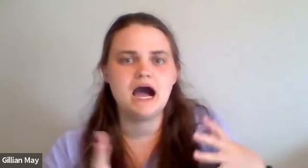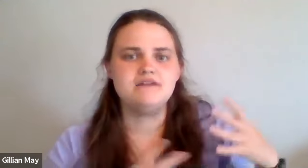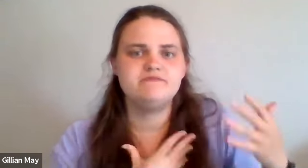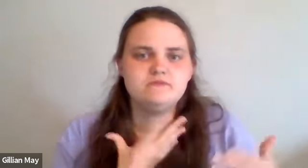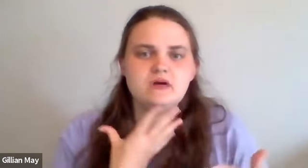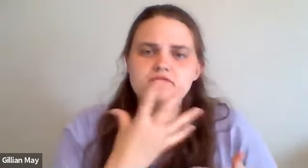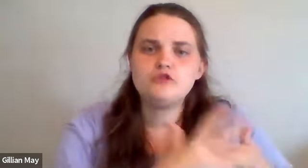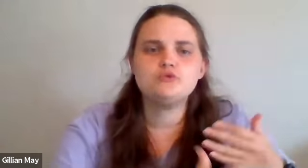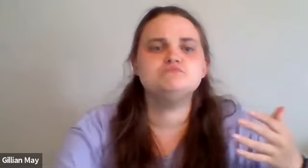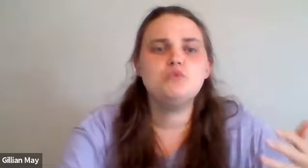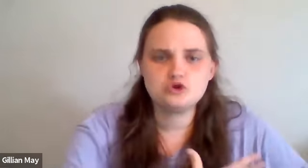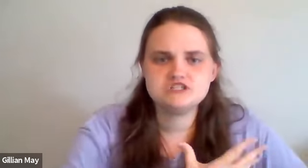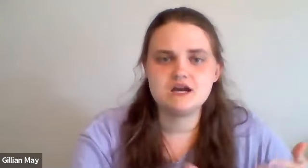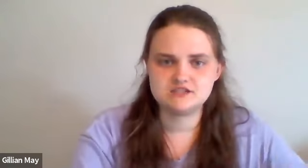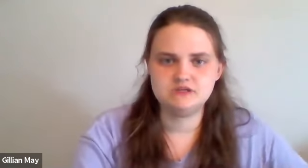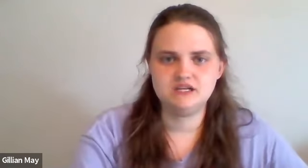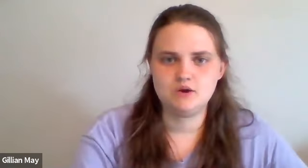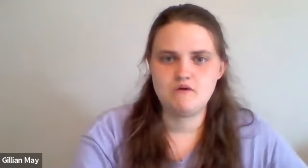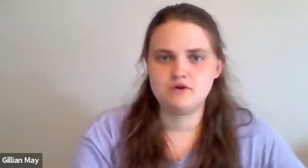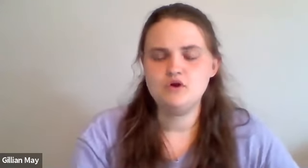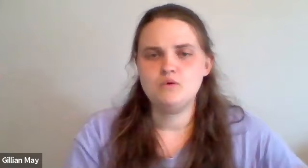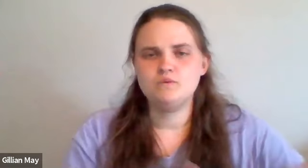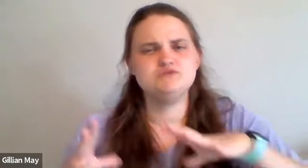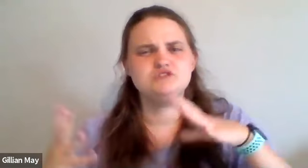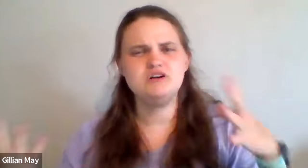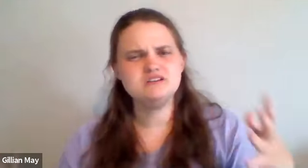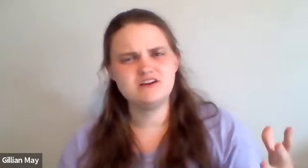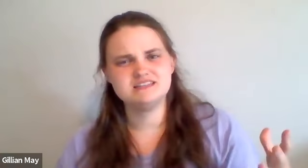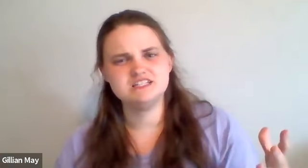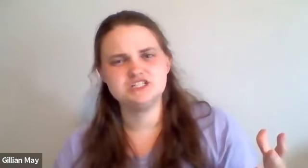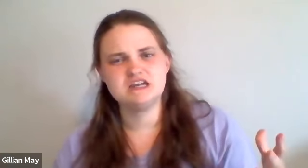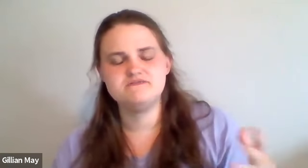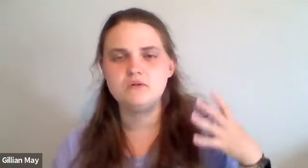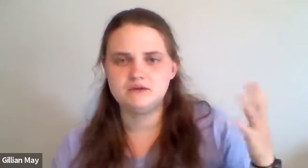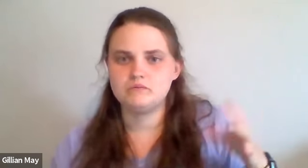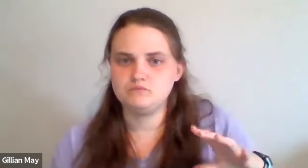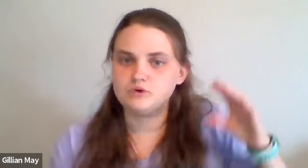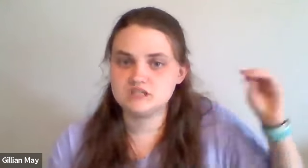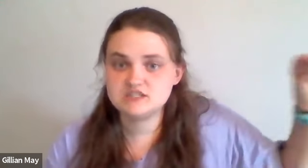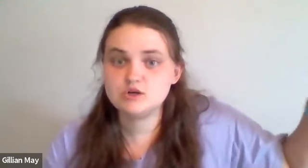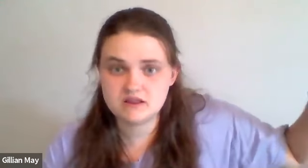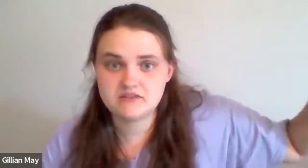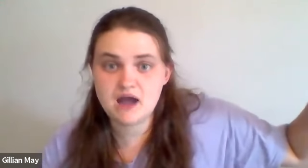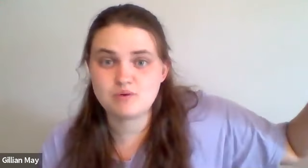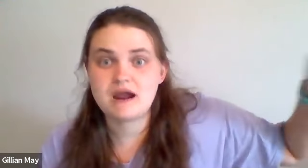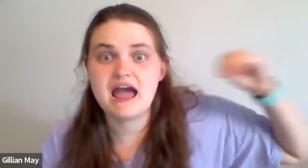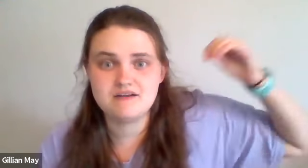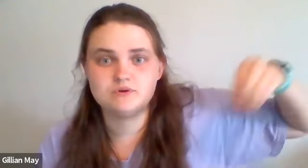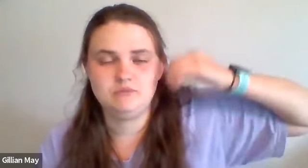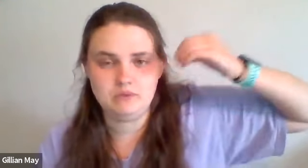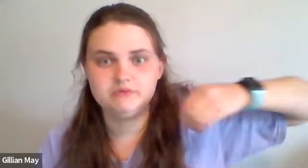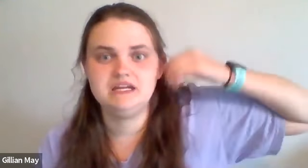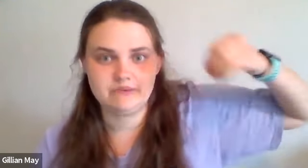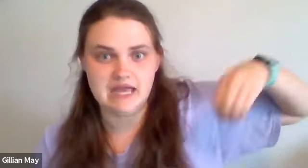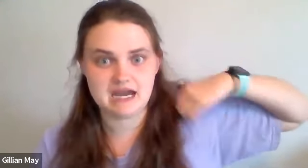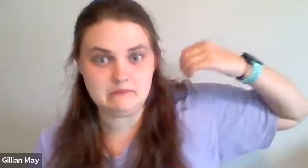I felt there was more signs we need to go over. Whereas with y'all's class, I felt like we're gonna still be like that, where every week we need to be adding